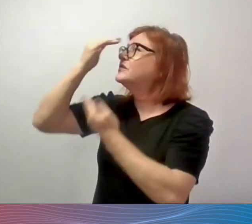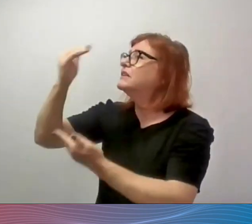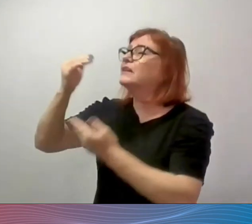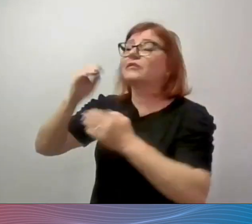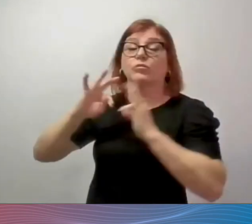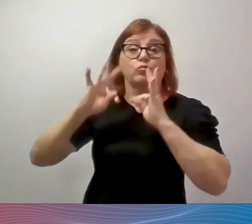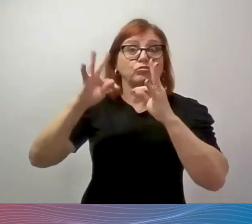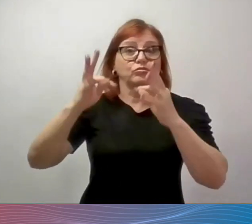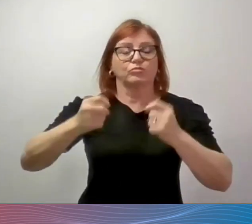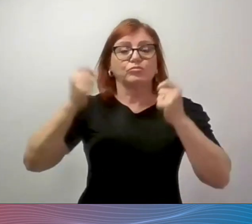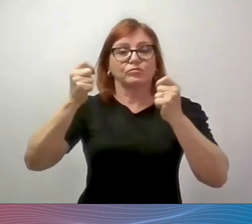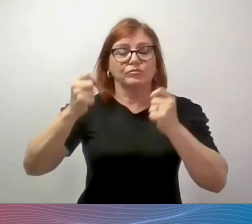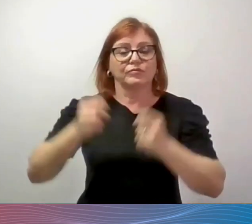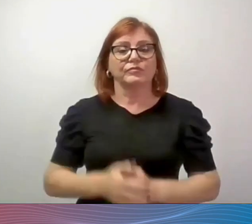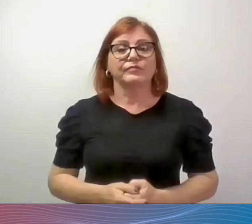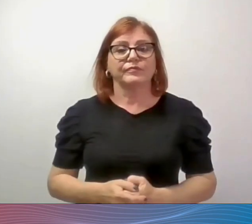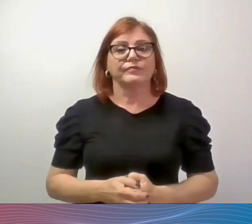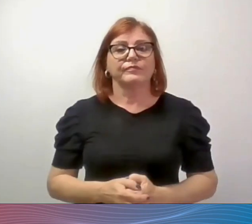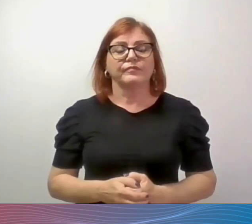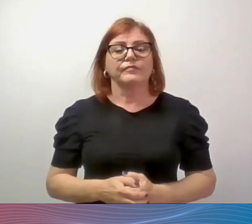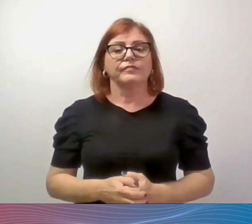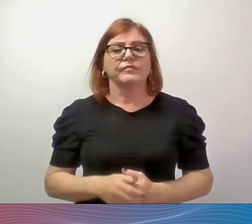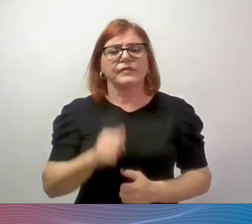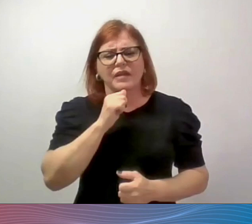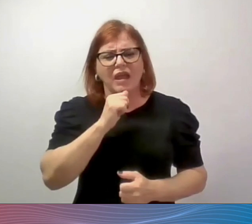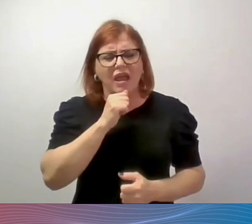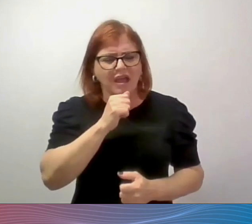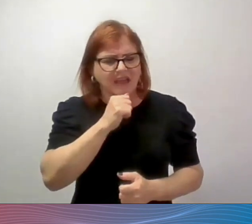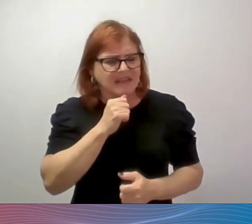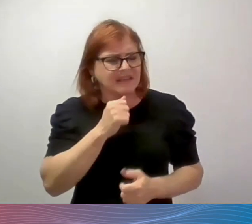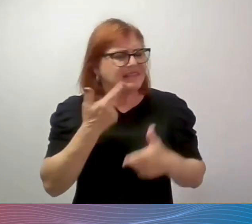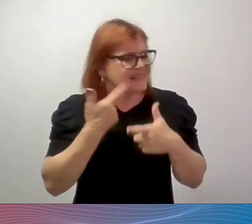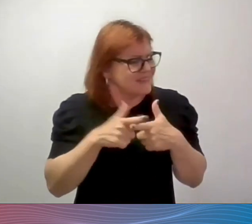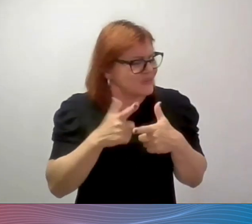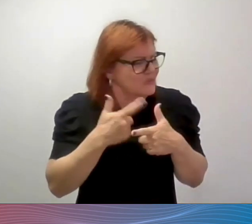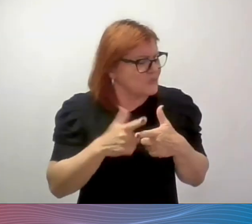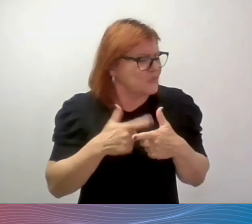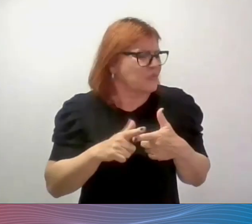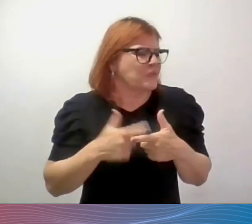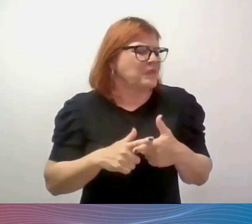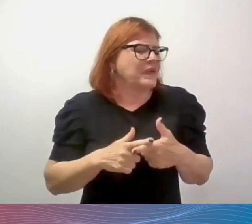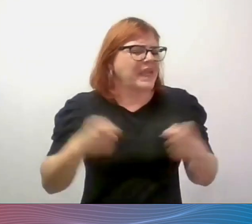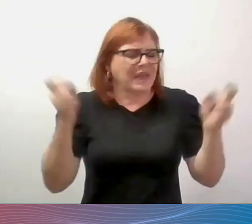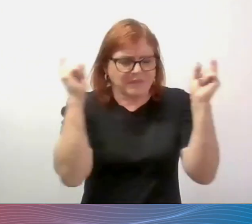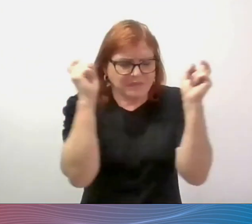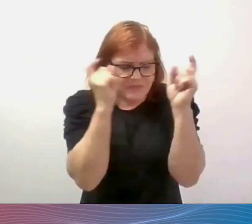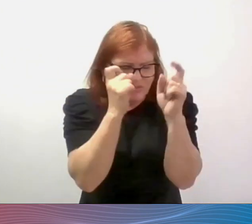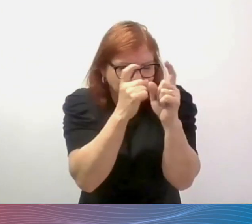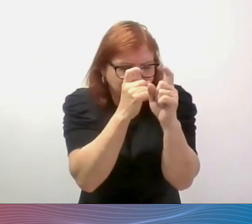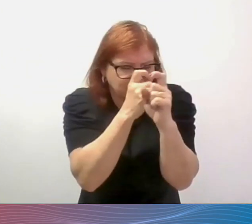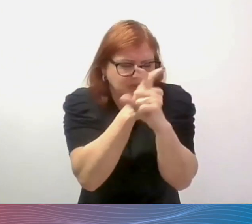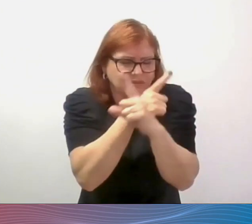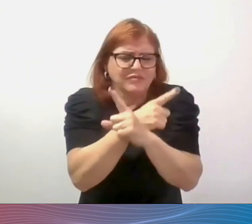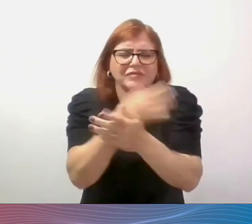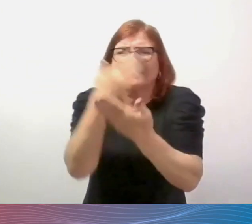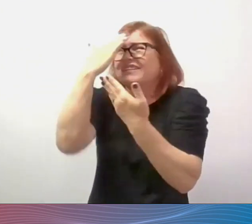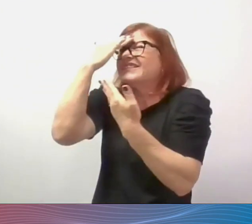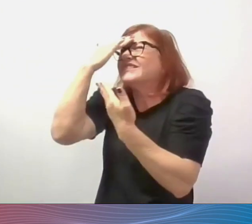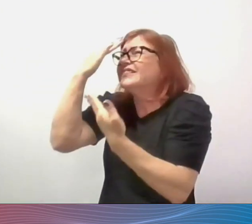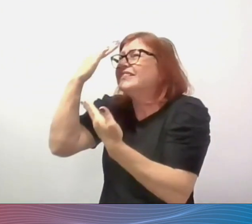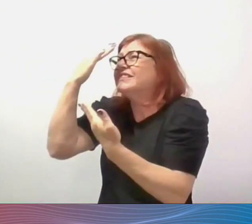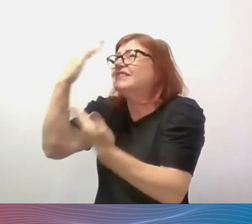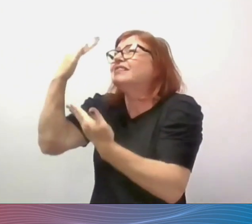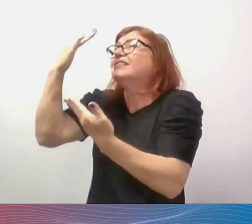for everything. Ainda nas situações adversas. Even when we go through troubles. Parece que você não